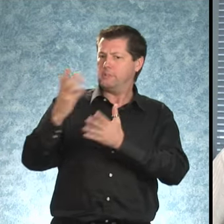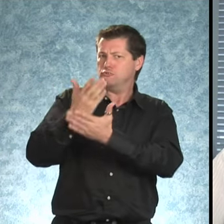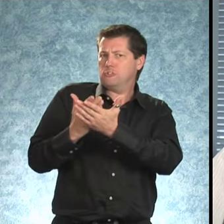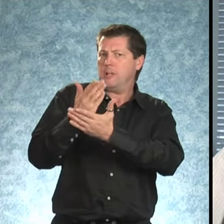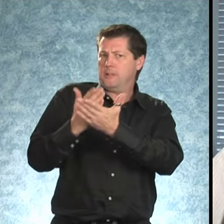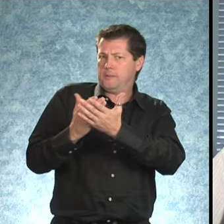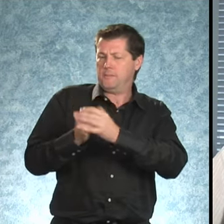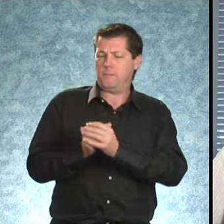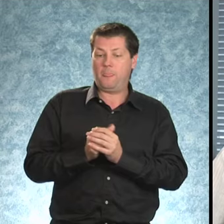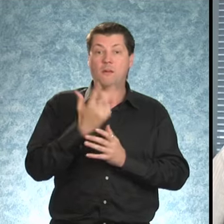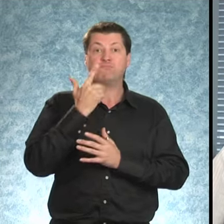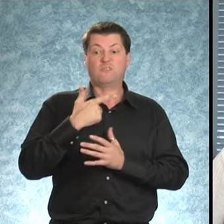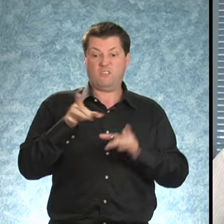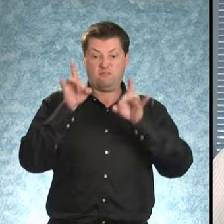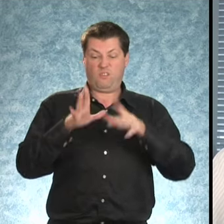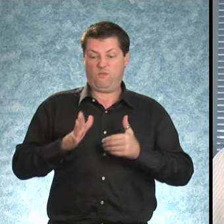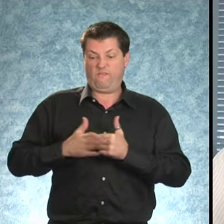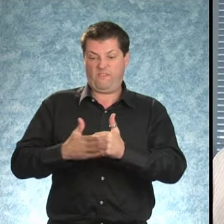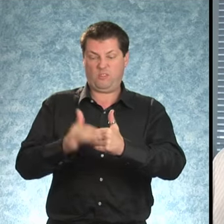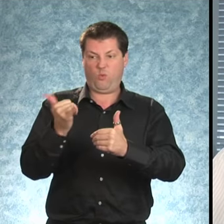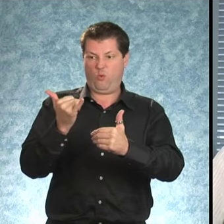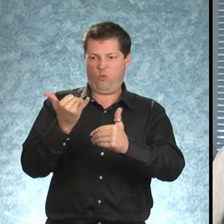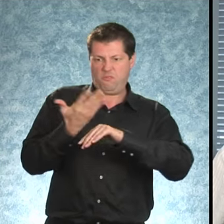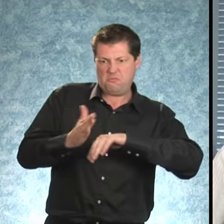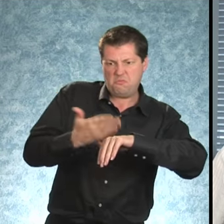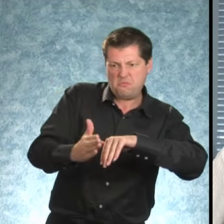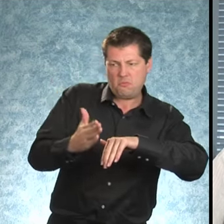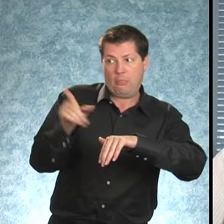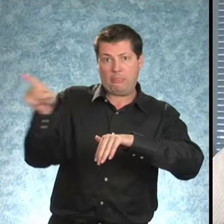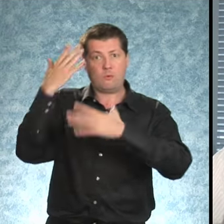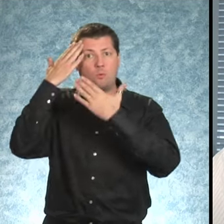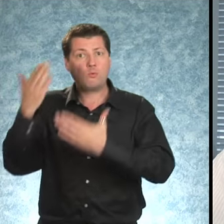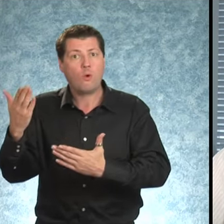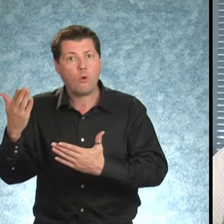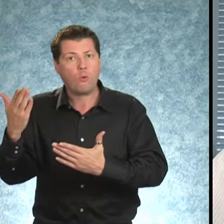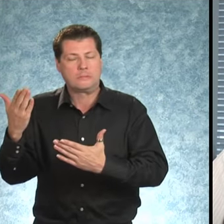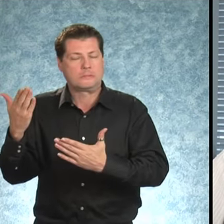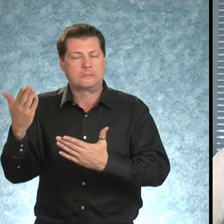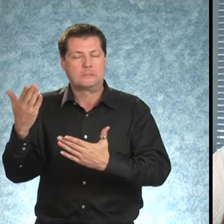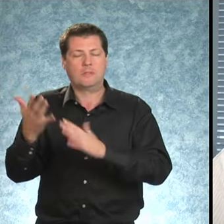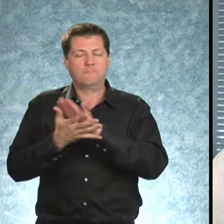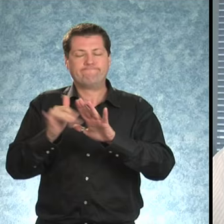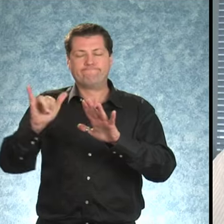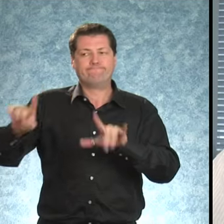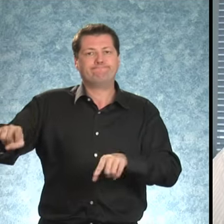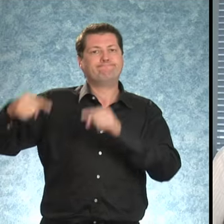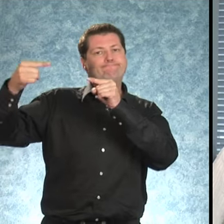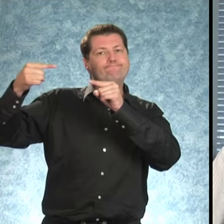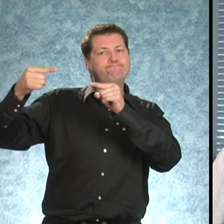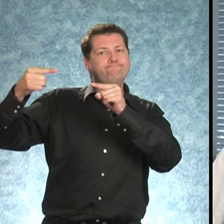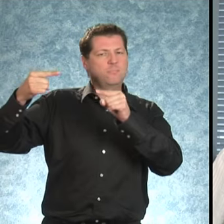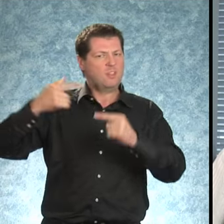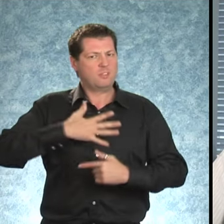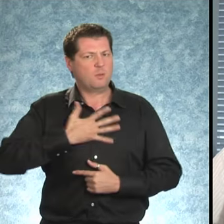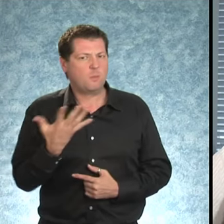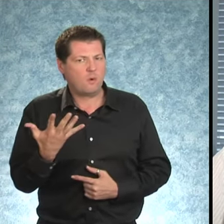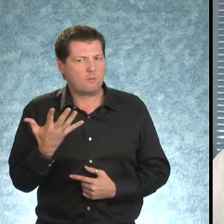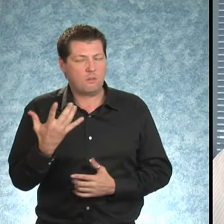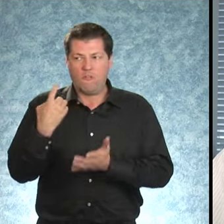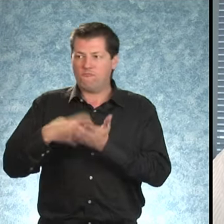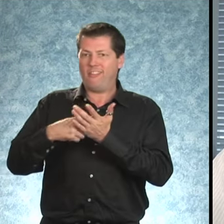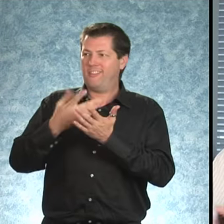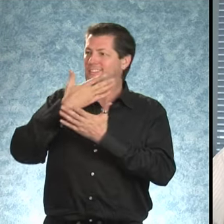And if you, for example, were to start either repairing it or replacing it without the other party knowing it, that might cause some conflict. And largely